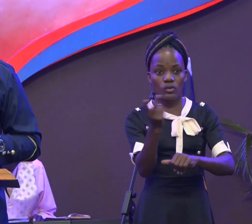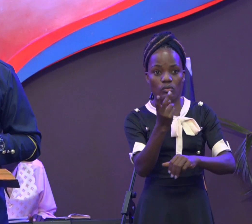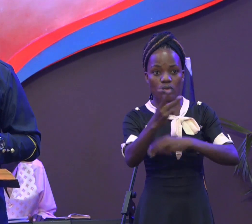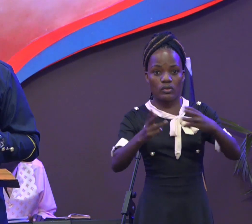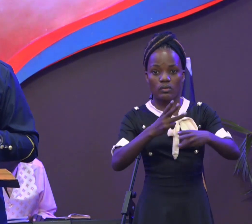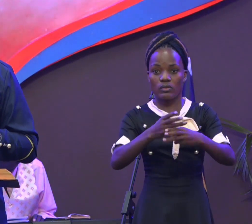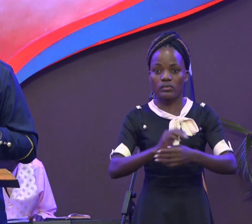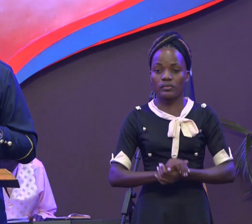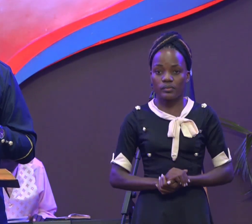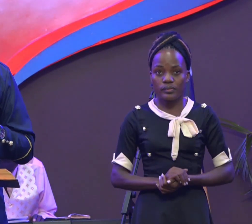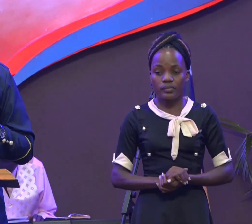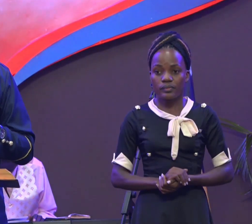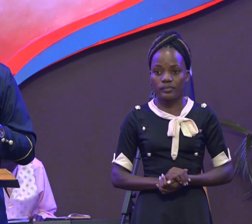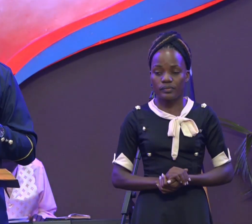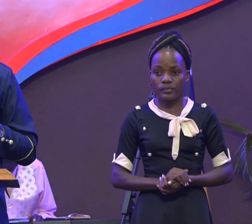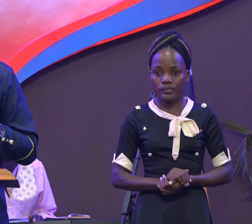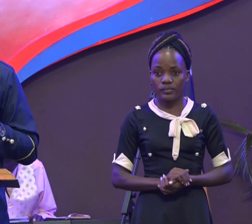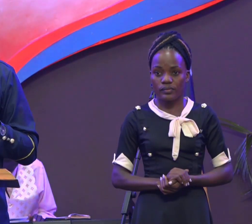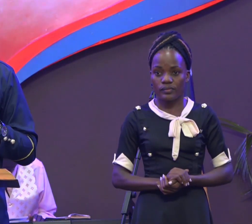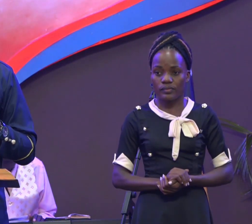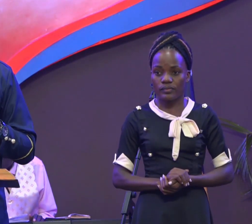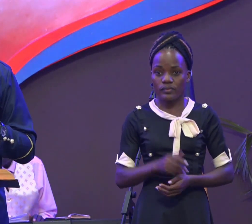the two worlds.